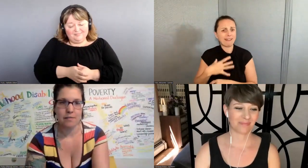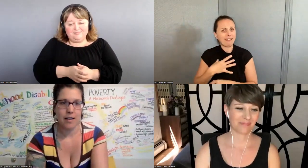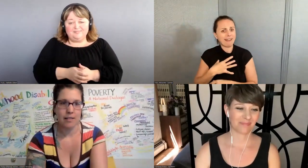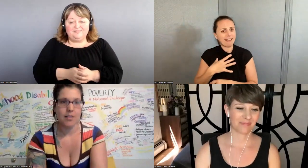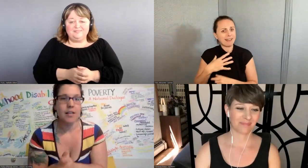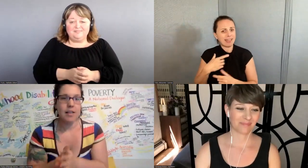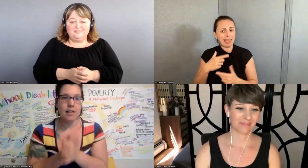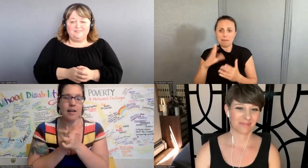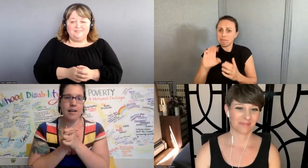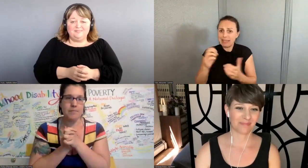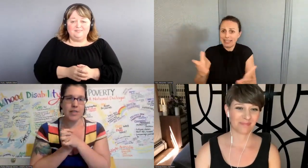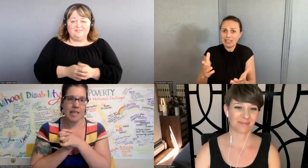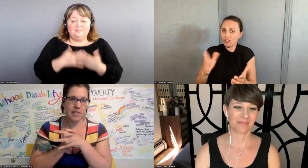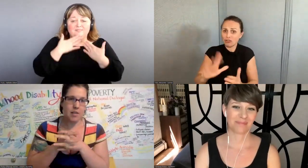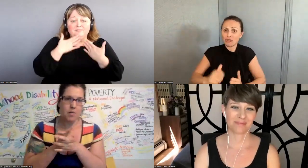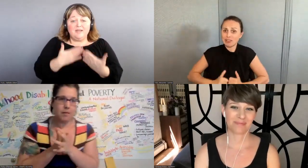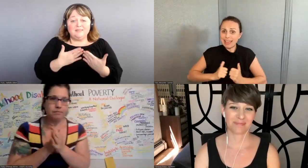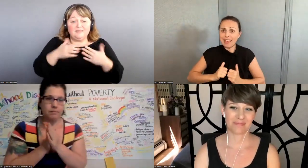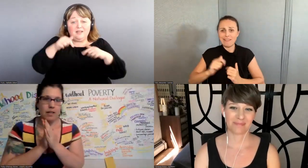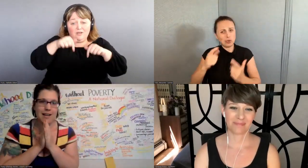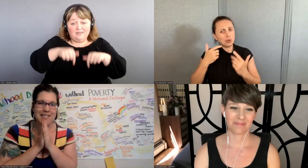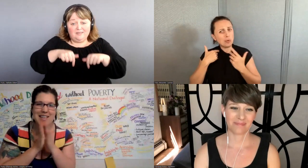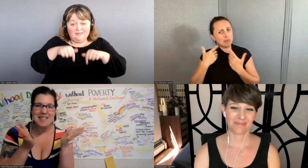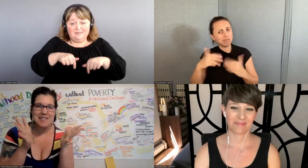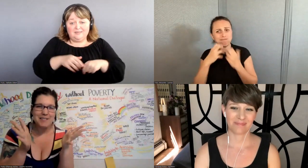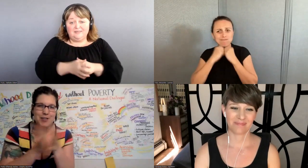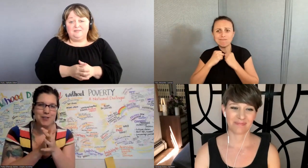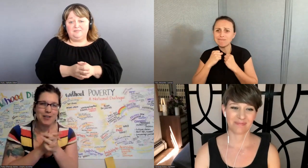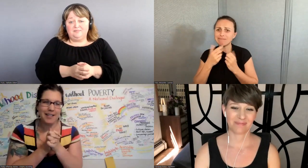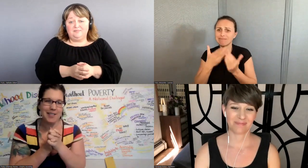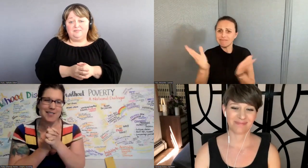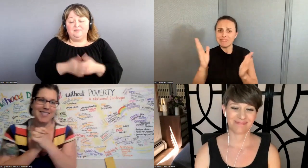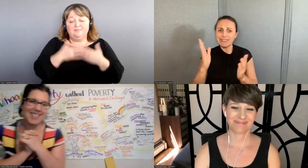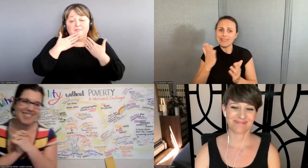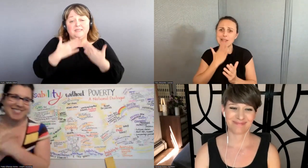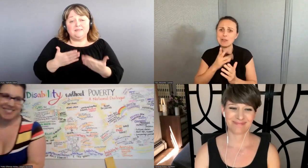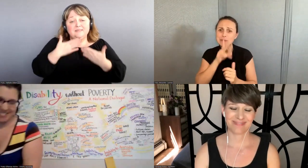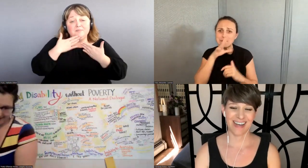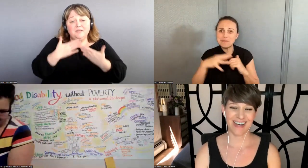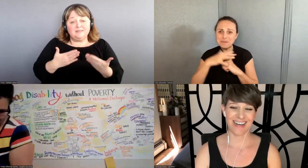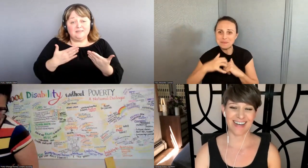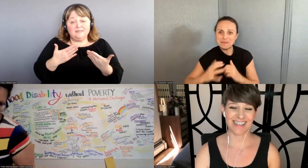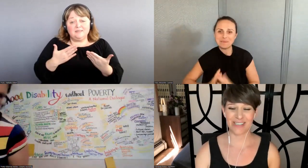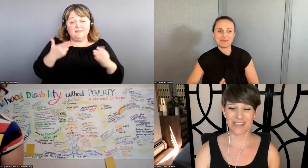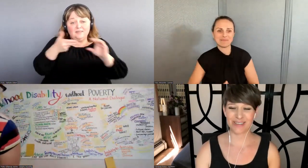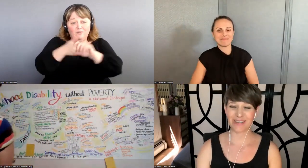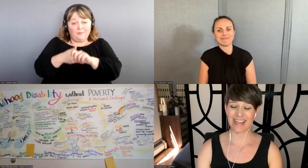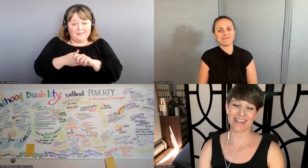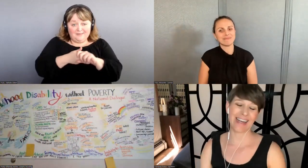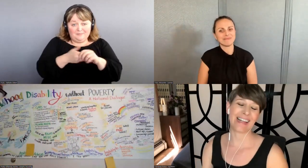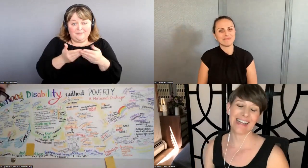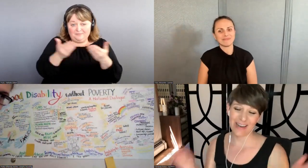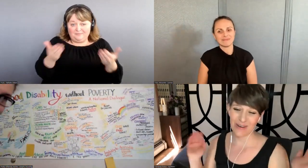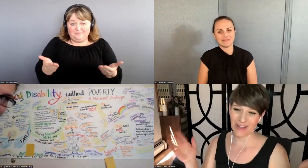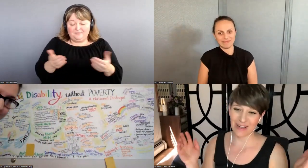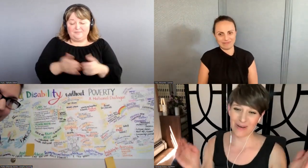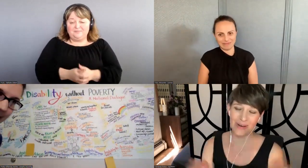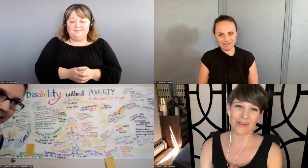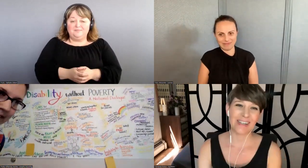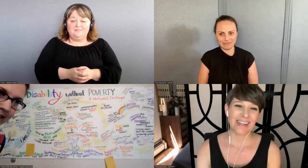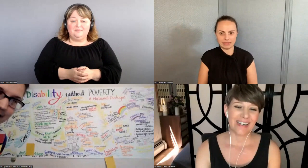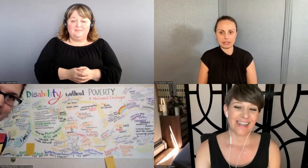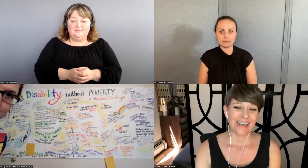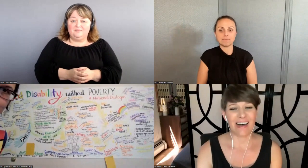life and the gifts that you are. Thank you. Choo, kleko, kleko. Choo, Kelly, kleko,